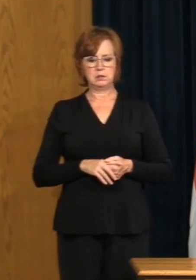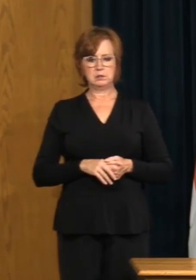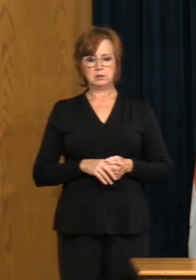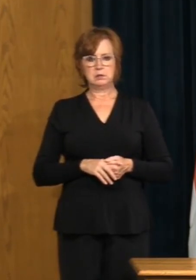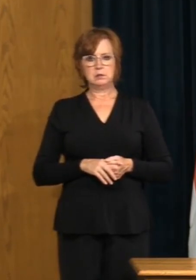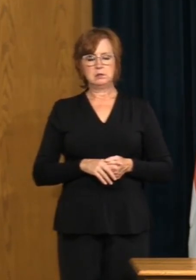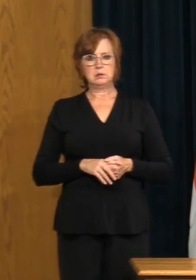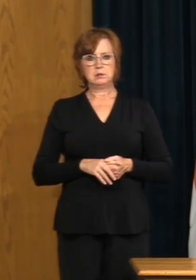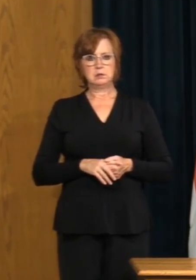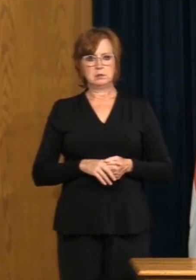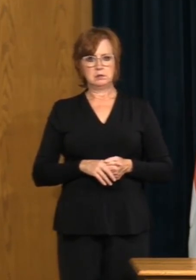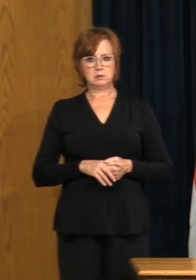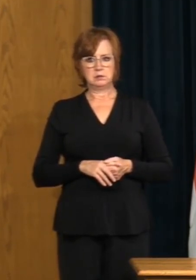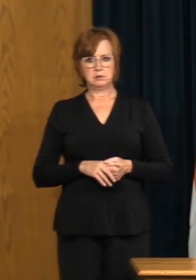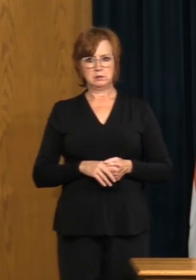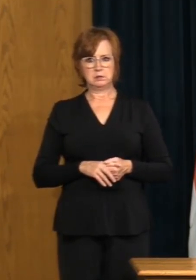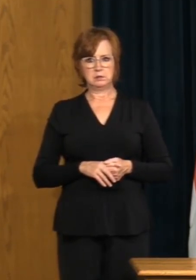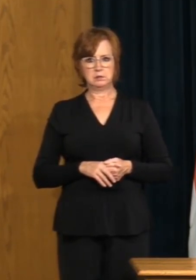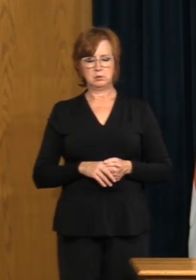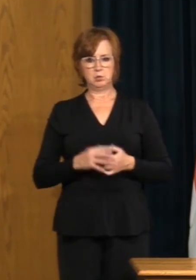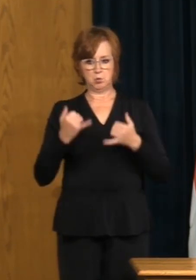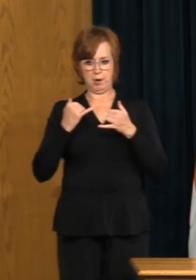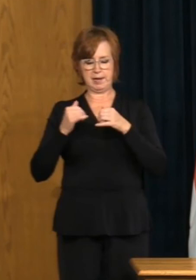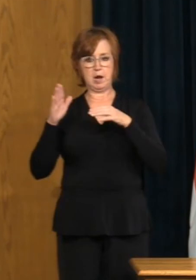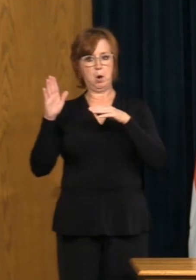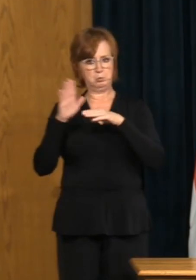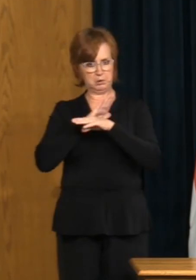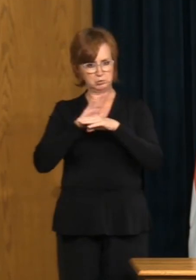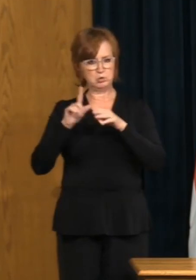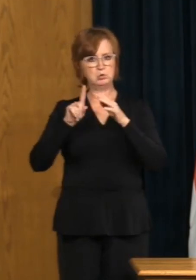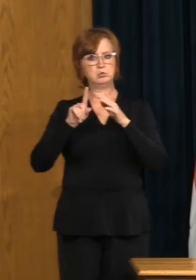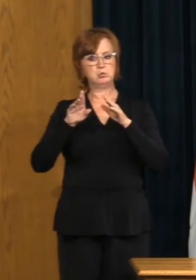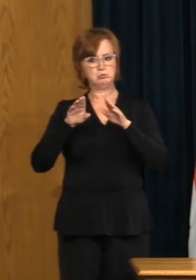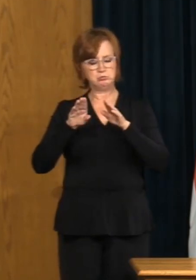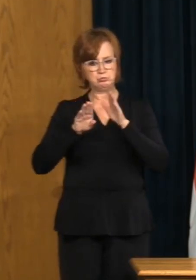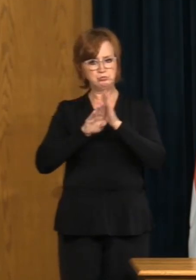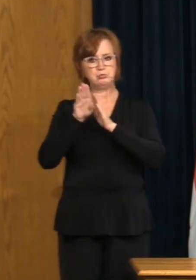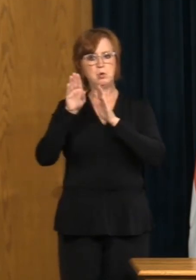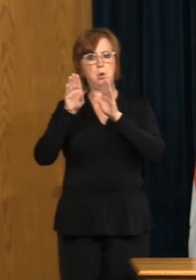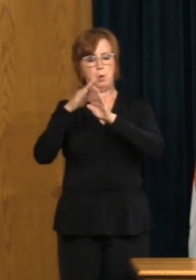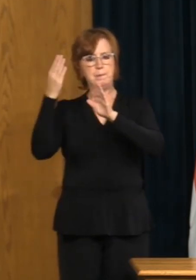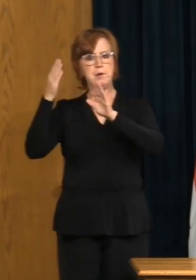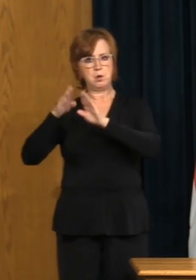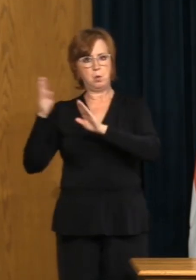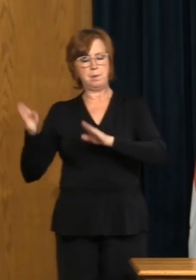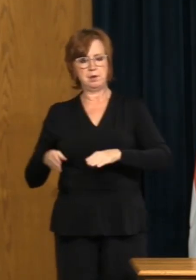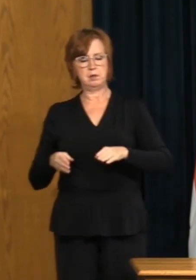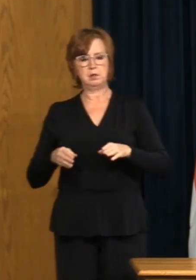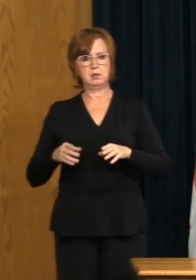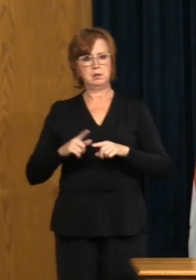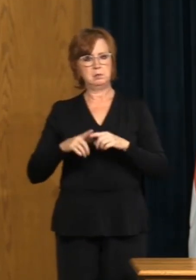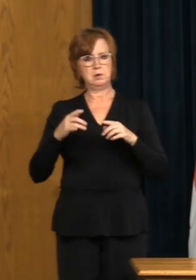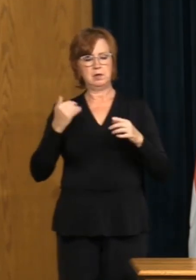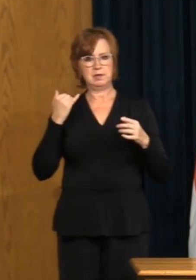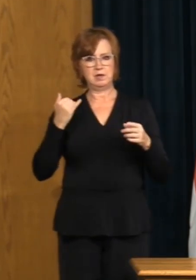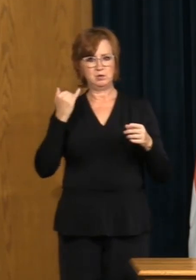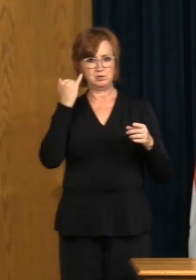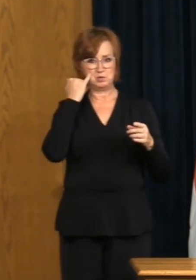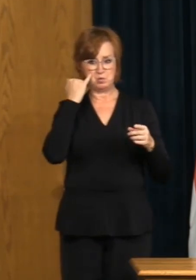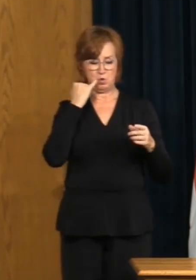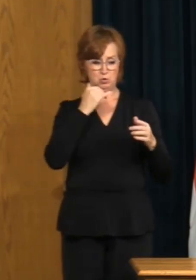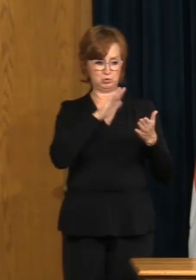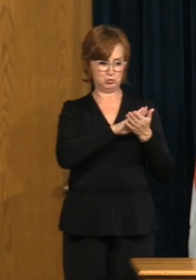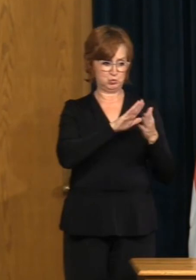to get back on their feet, but could face further challenges if employees need to take time off due to their kids at school, having